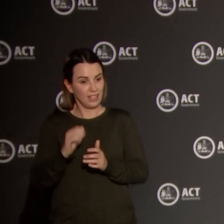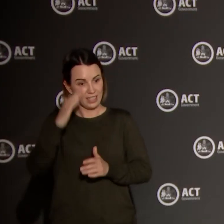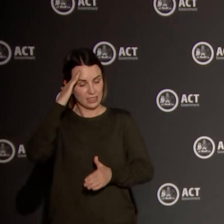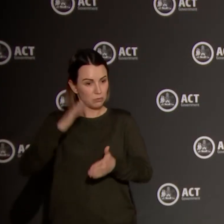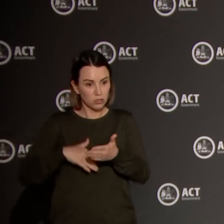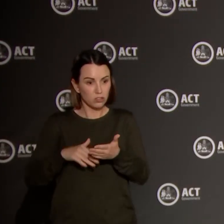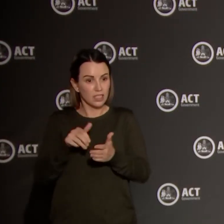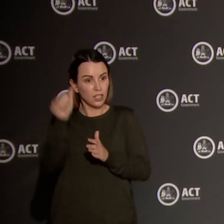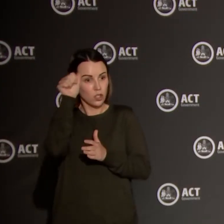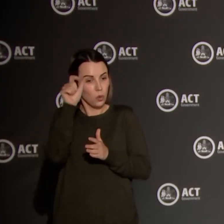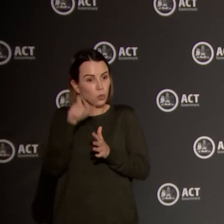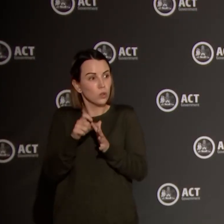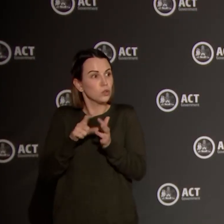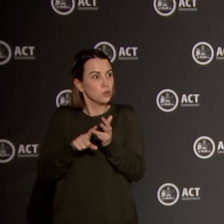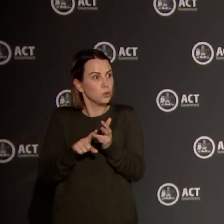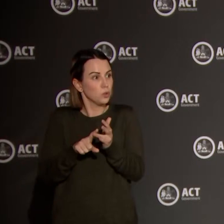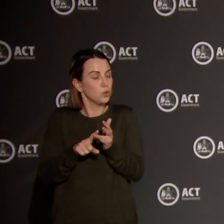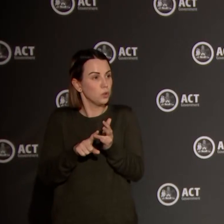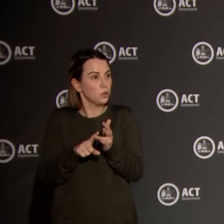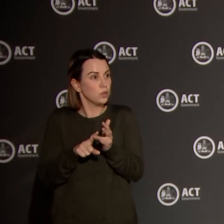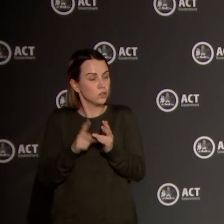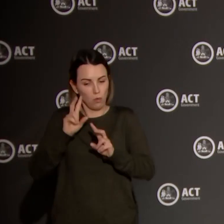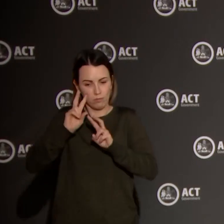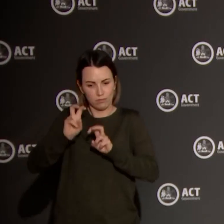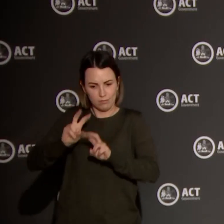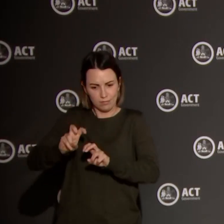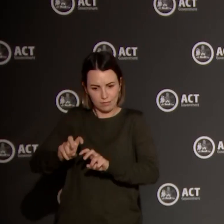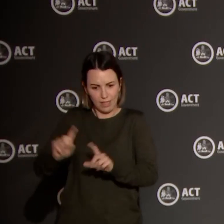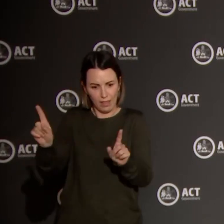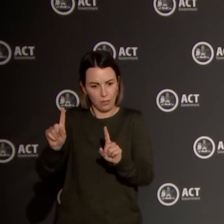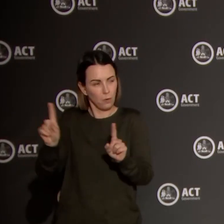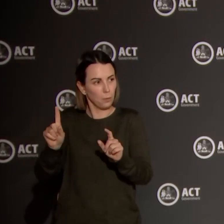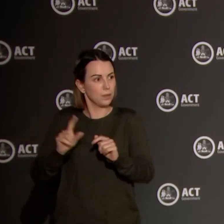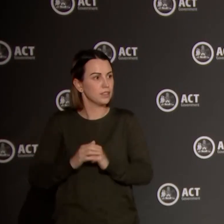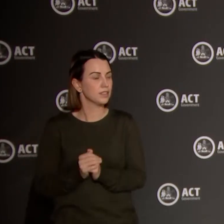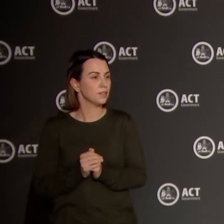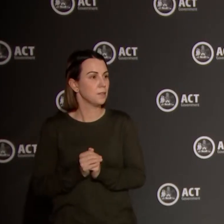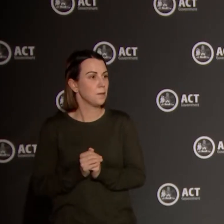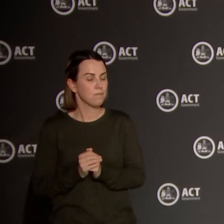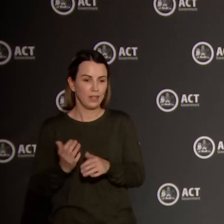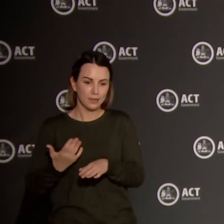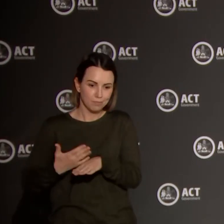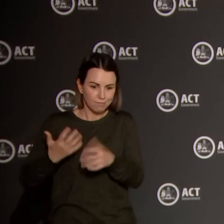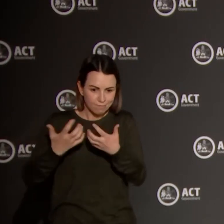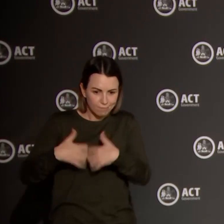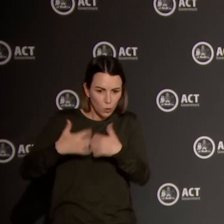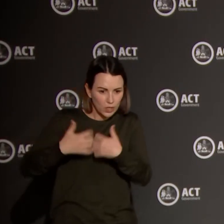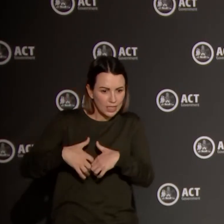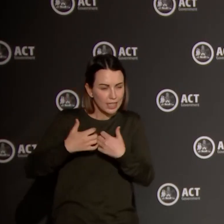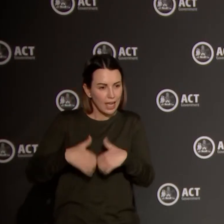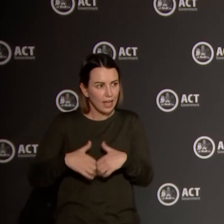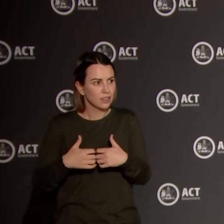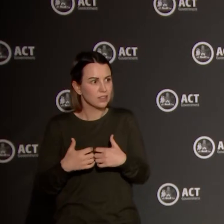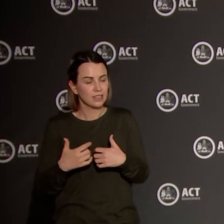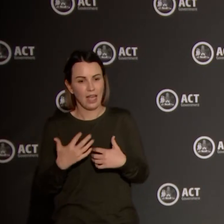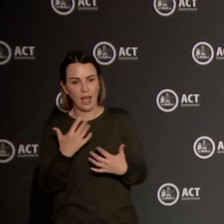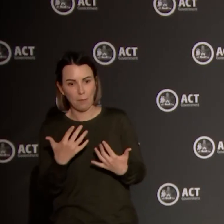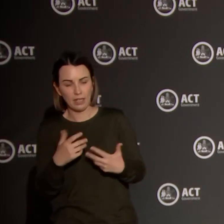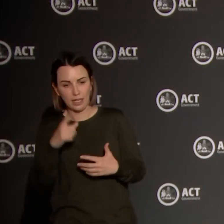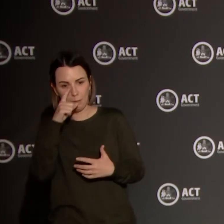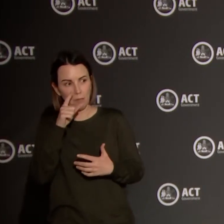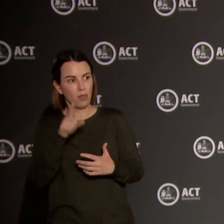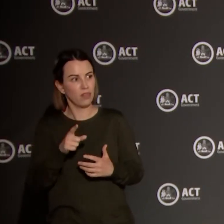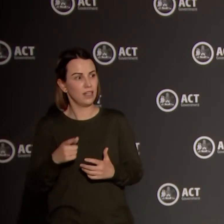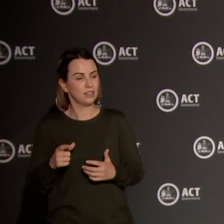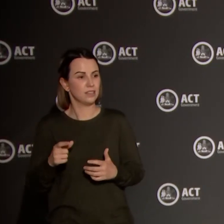qualifications, I'm very grateful we've got them as a part of our team at Canberra Health Services. They're working that through. We do know there have been a couple of medical officers who've been